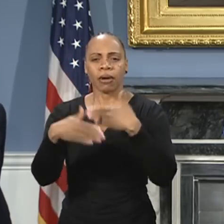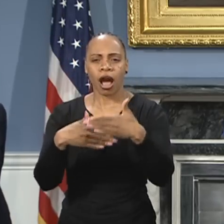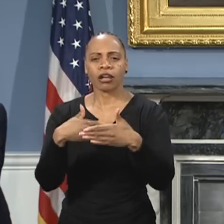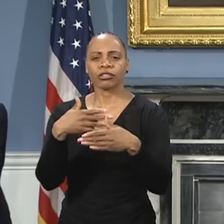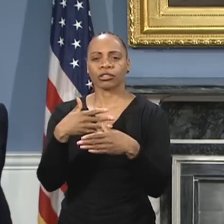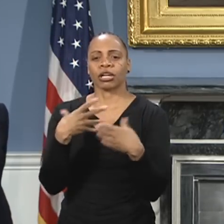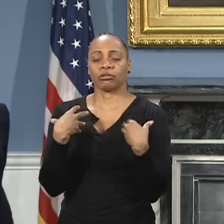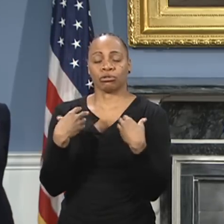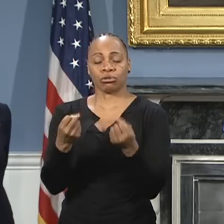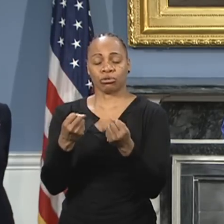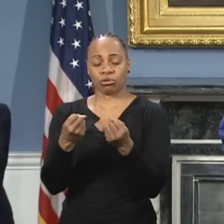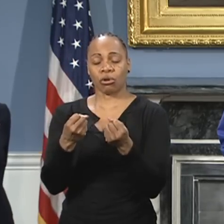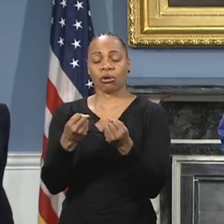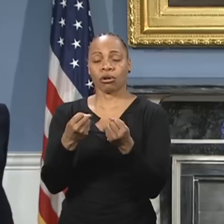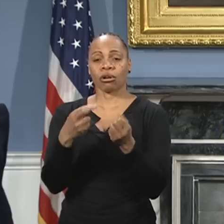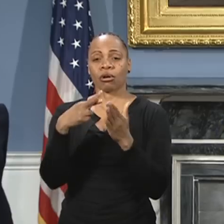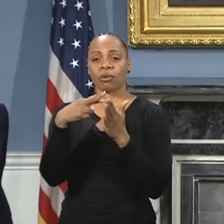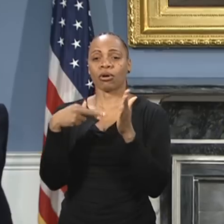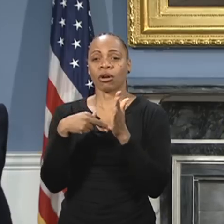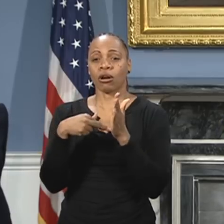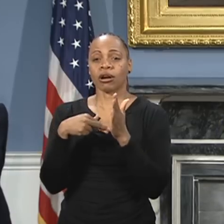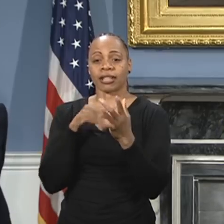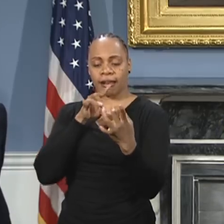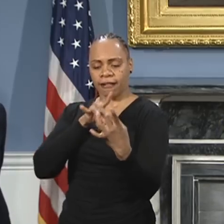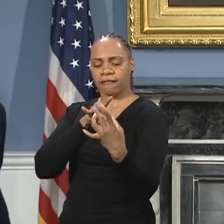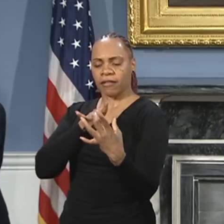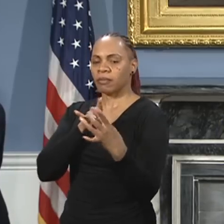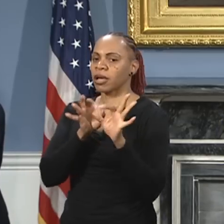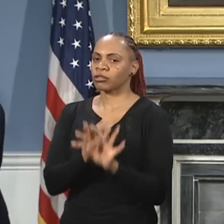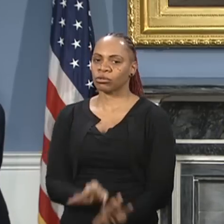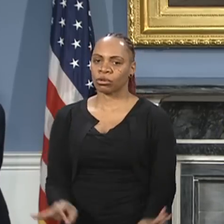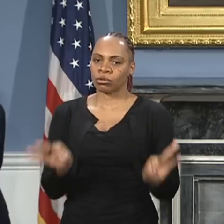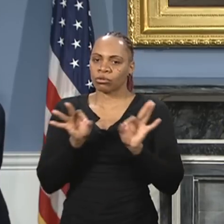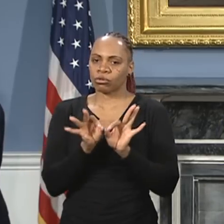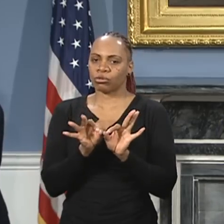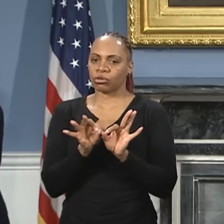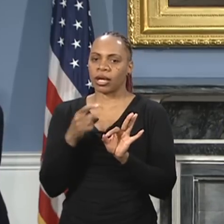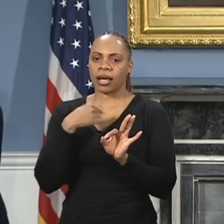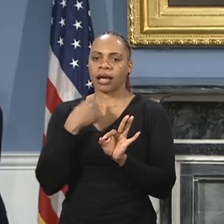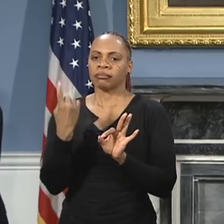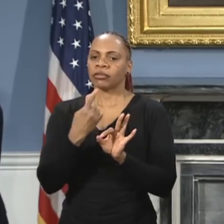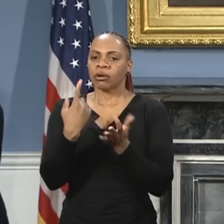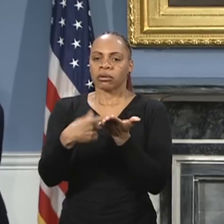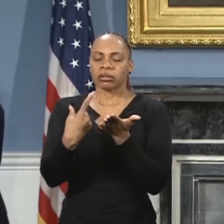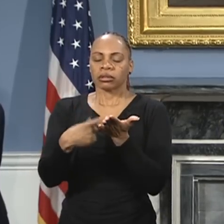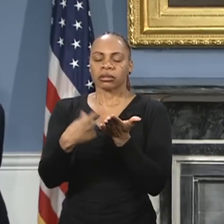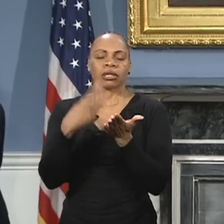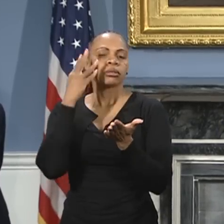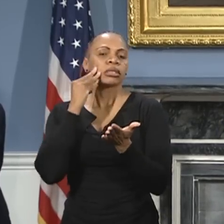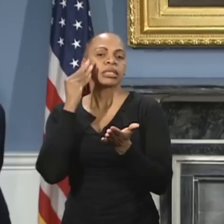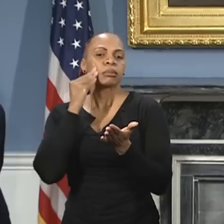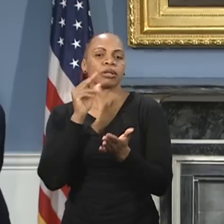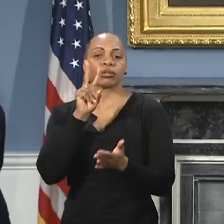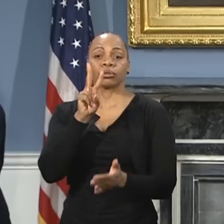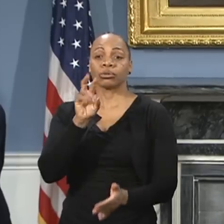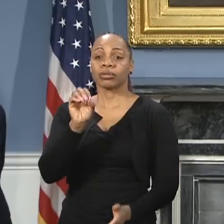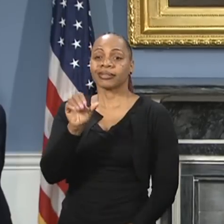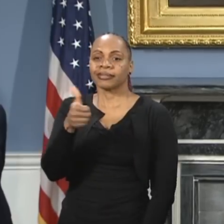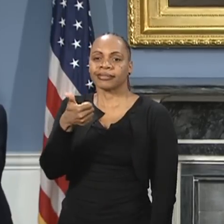Also, the feedback loop is crucial here. I always talked about the experience of the 2010